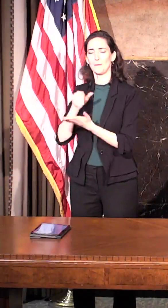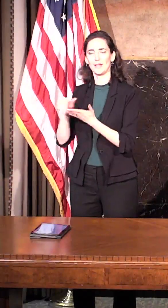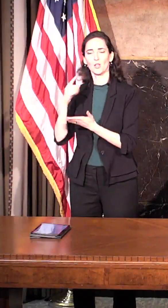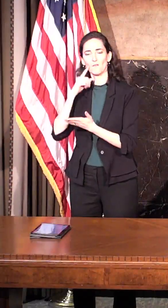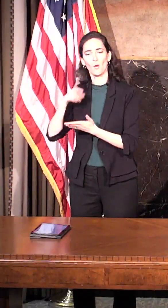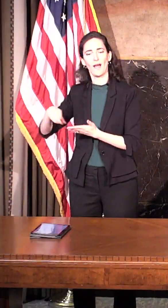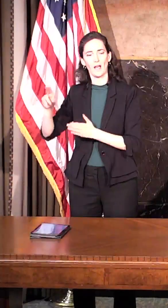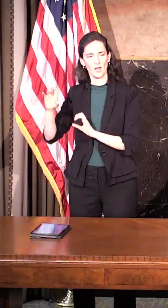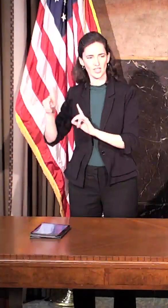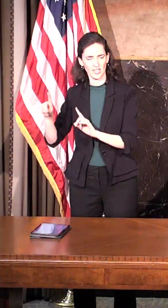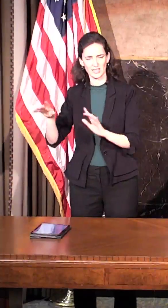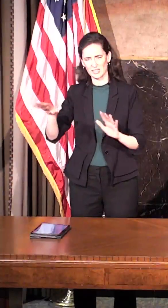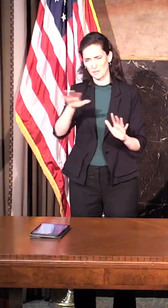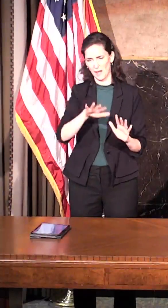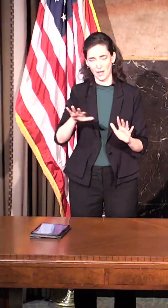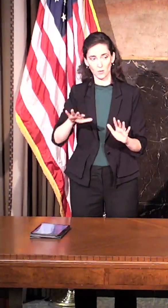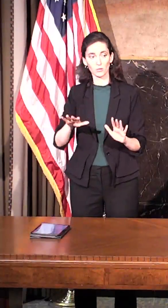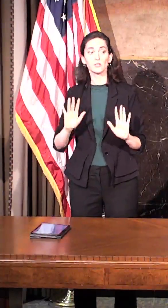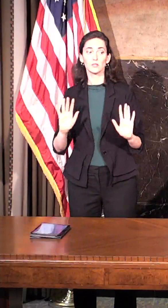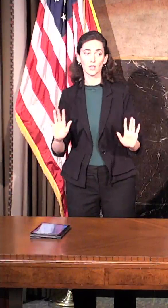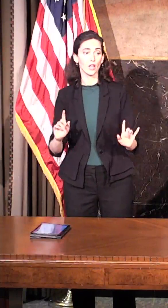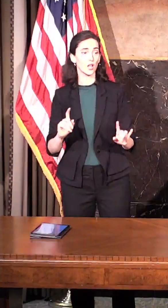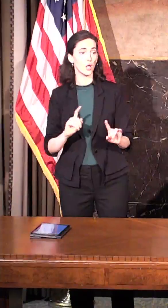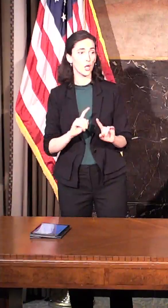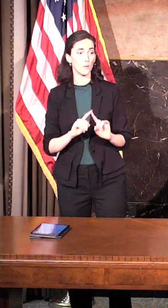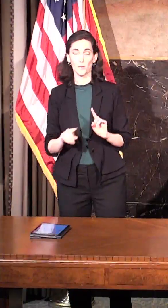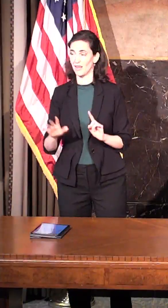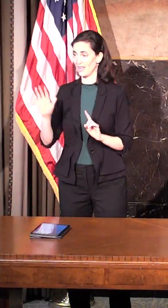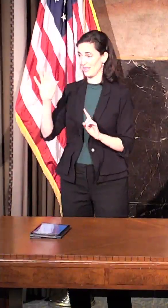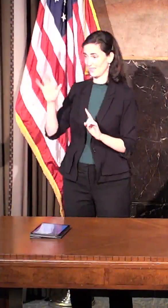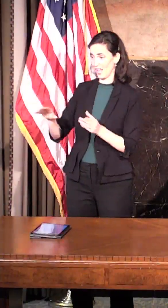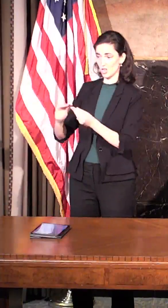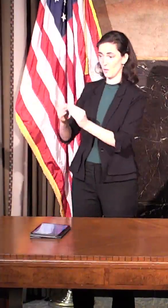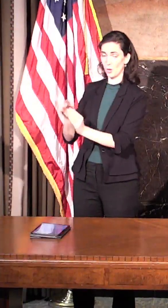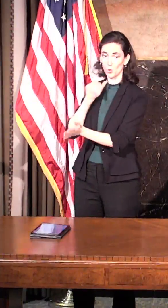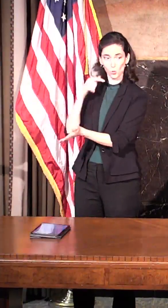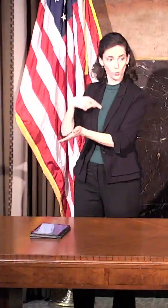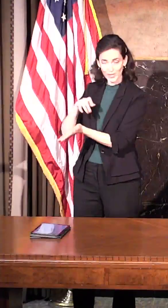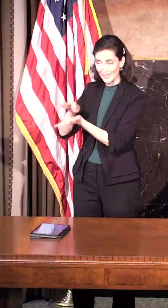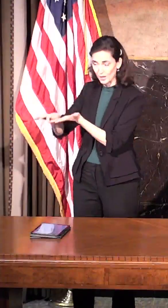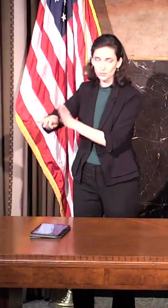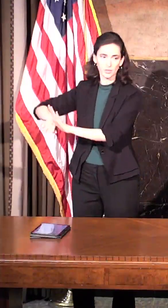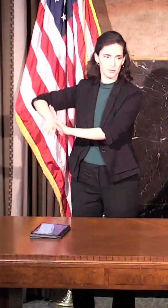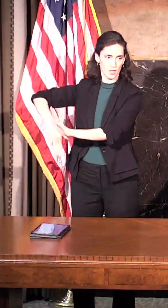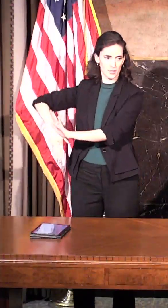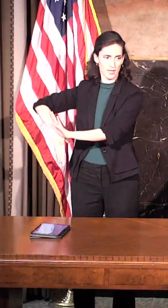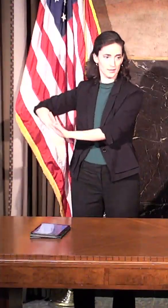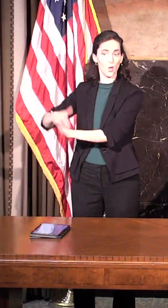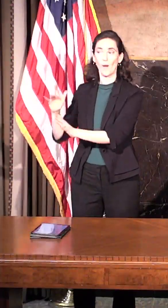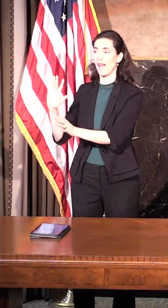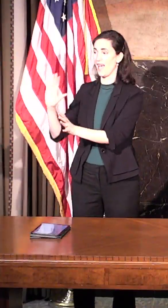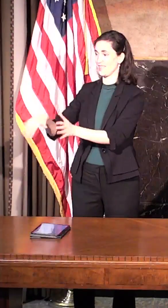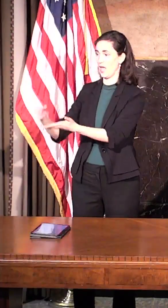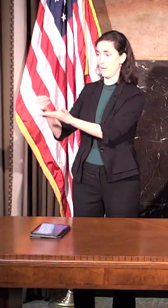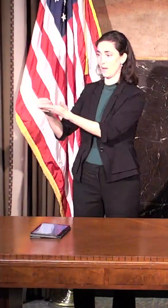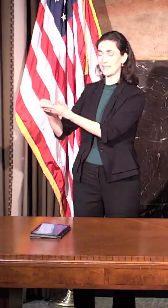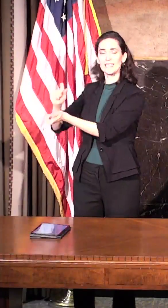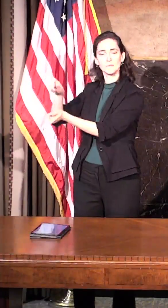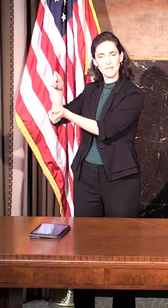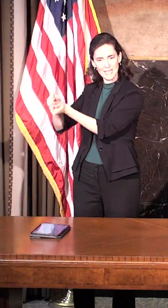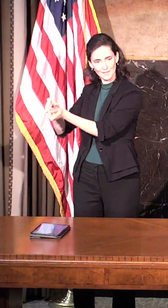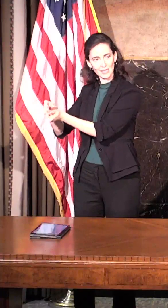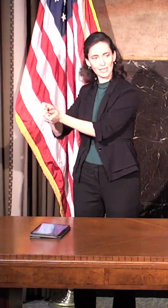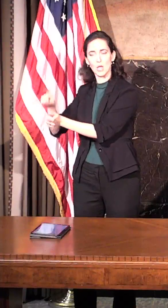ed. No, we're not taking that into consideration because those dollars have specific